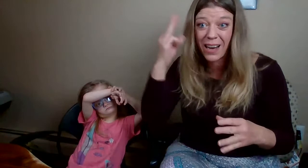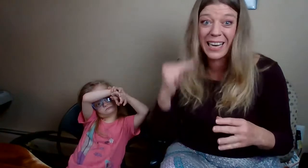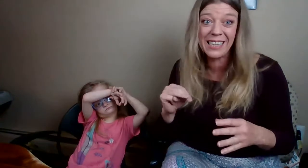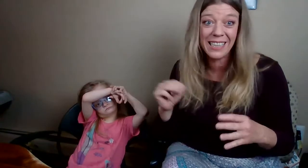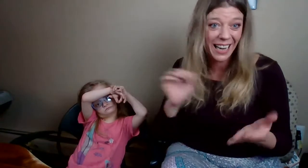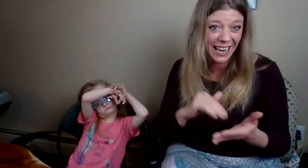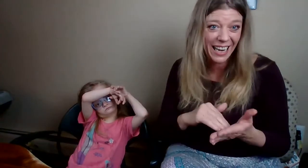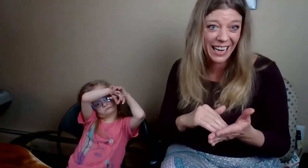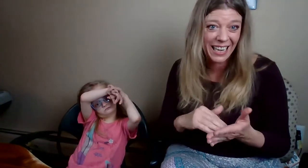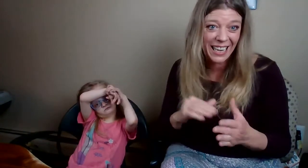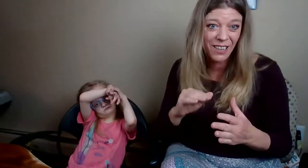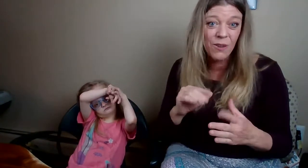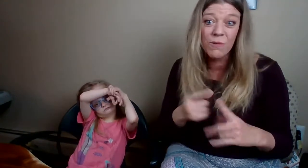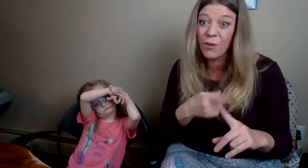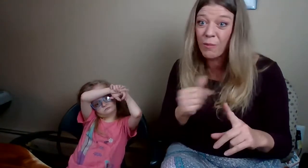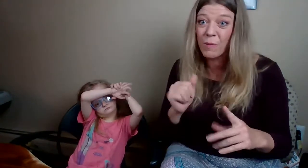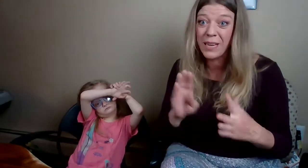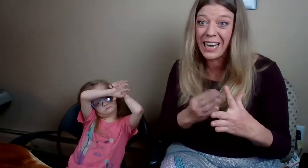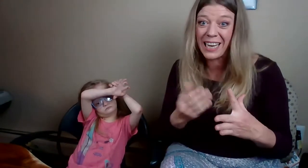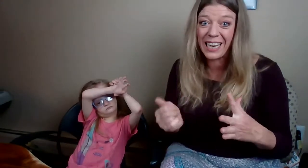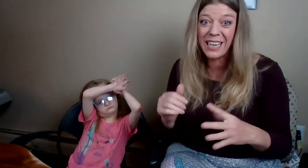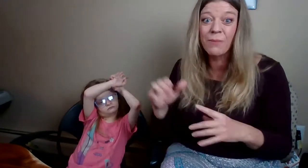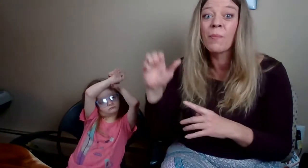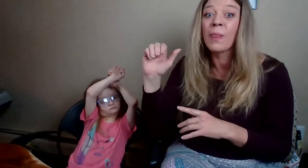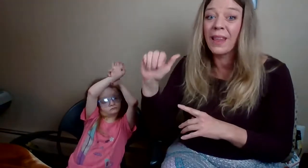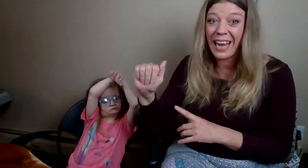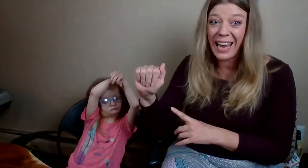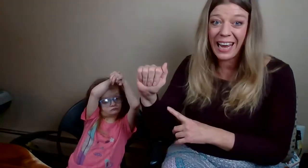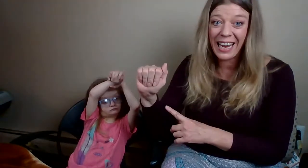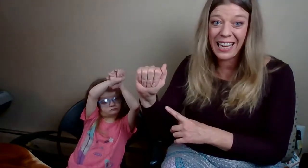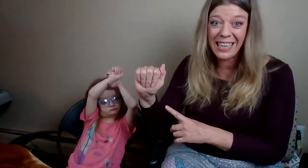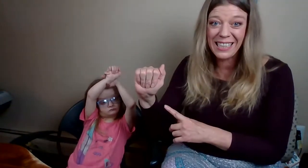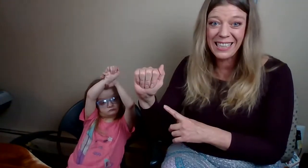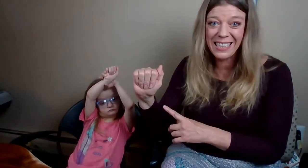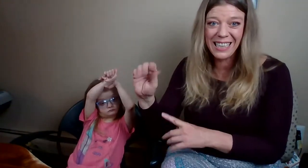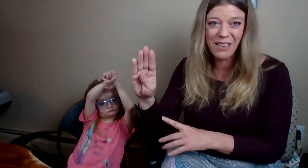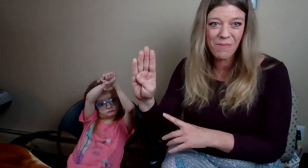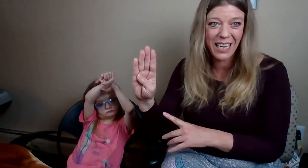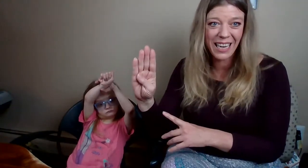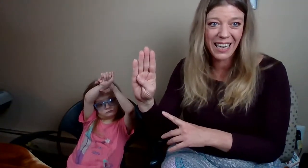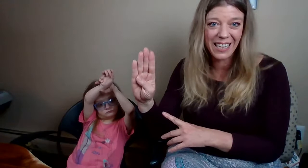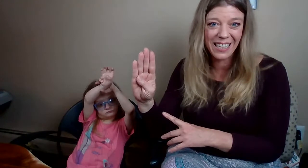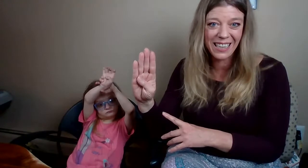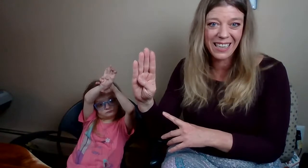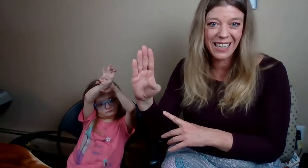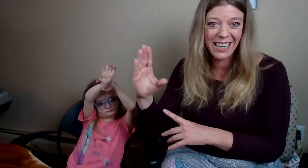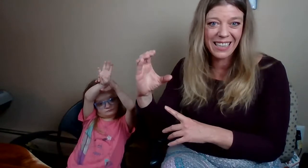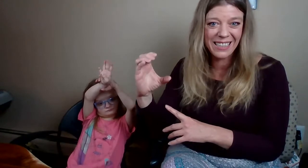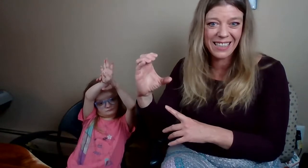mind, again, from the beginning, A, B,